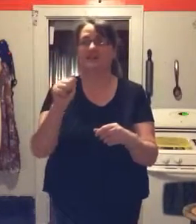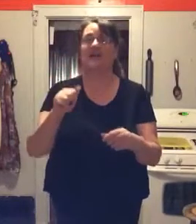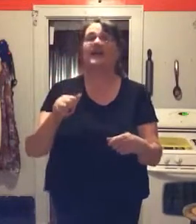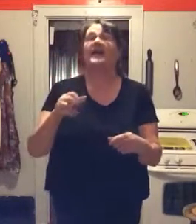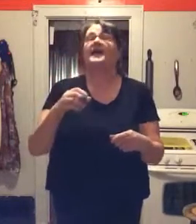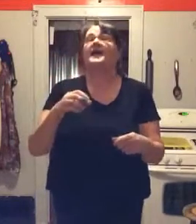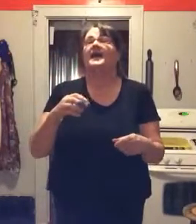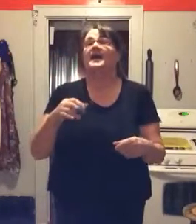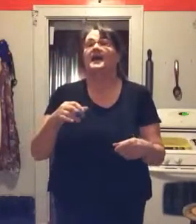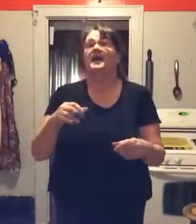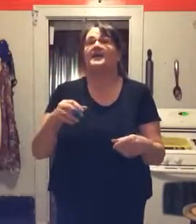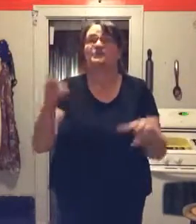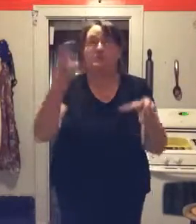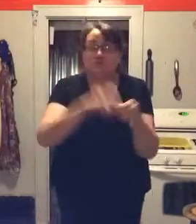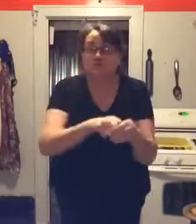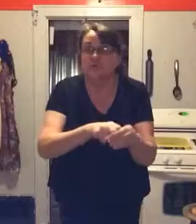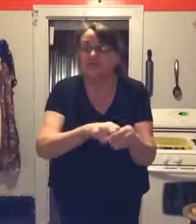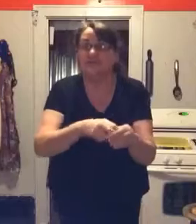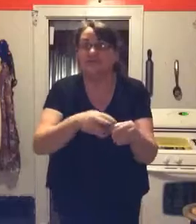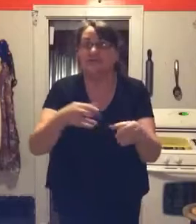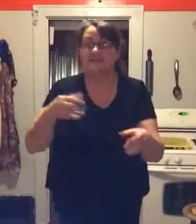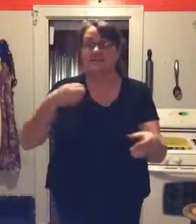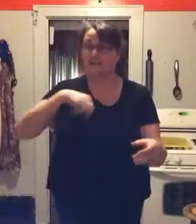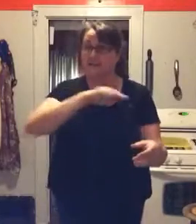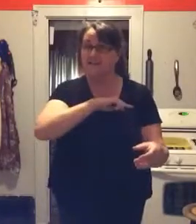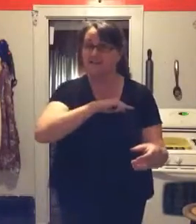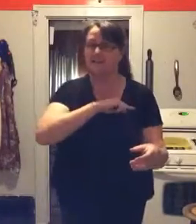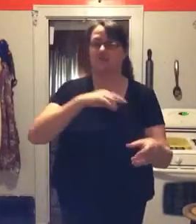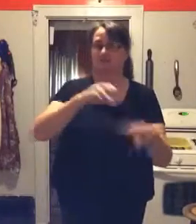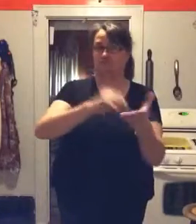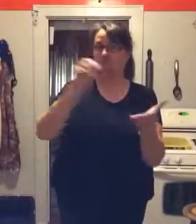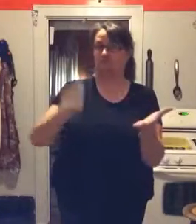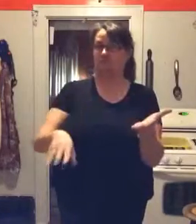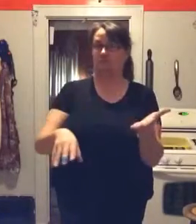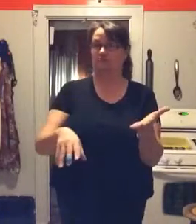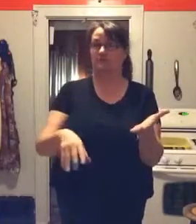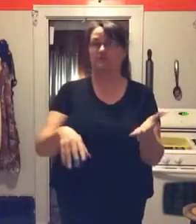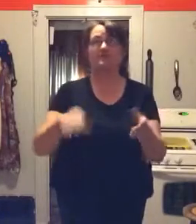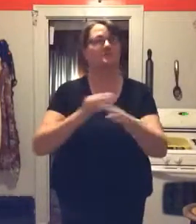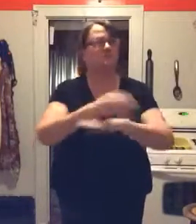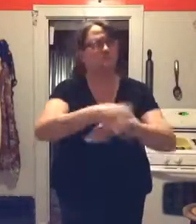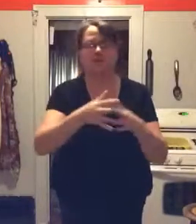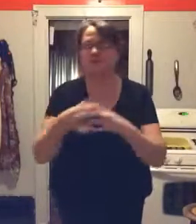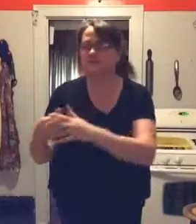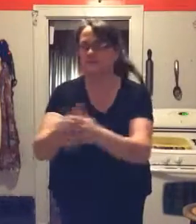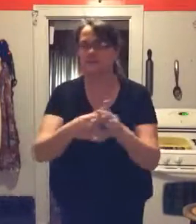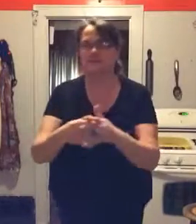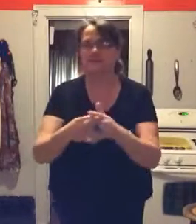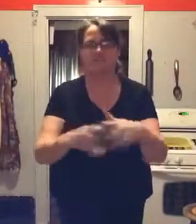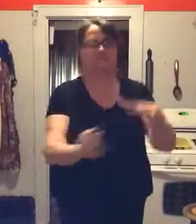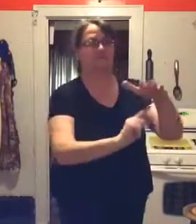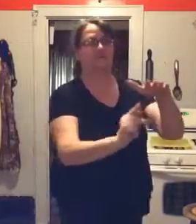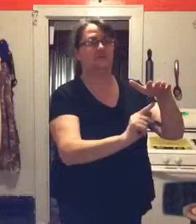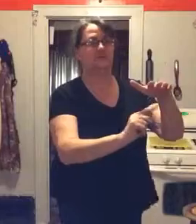all could join us today. I know that many of you, today is the first day of school,